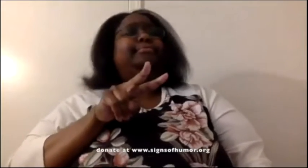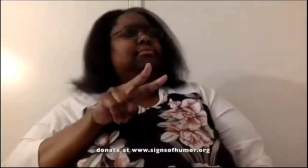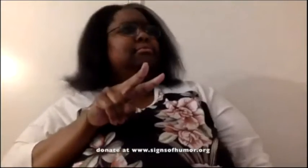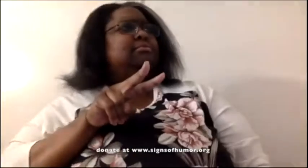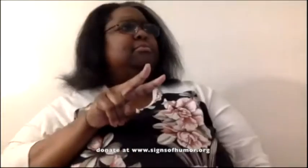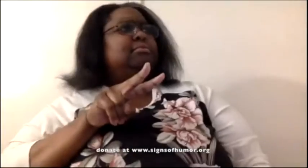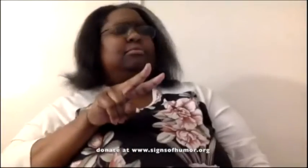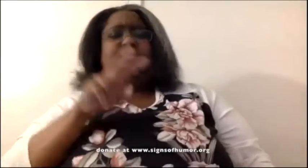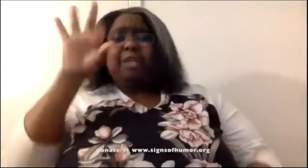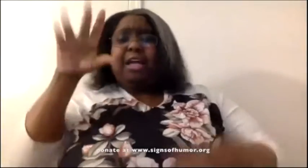Okay.